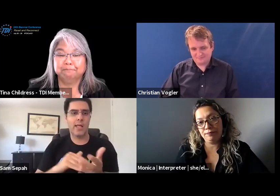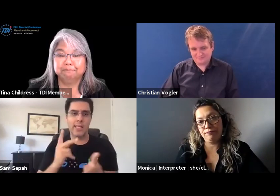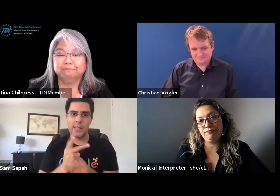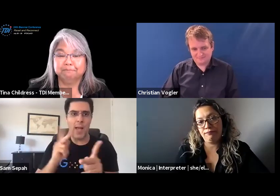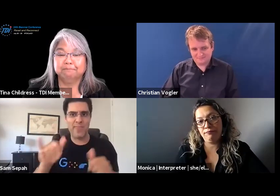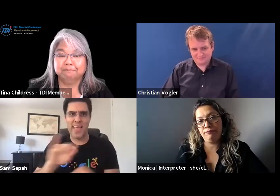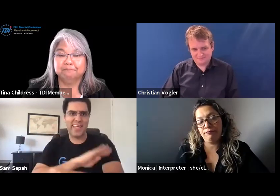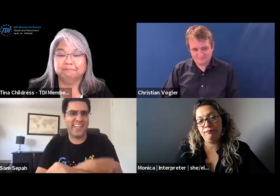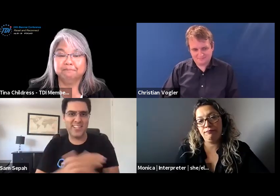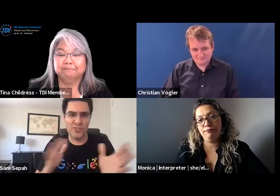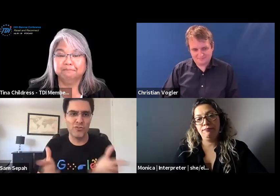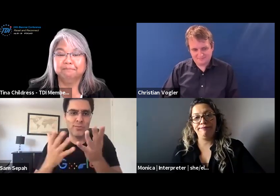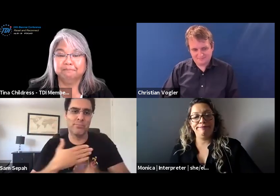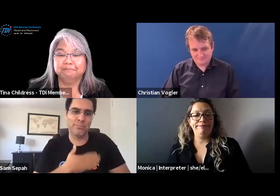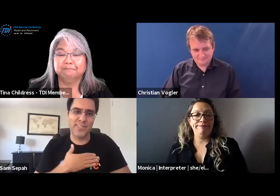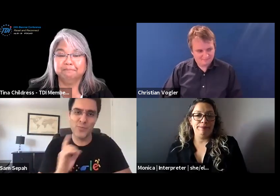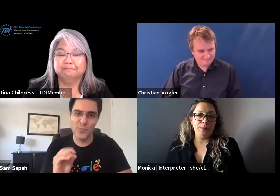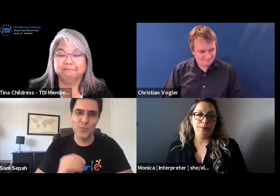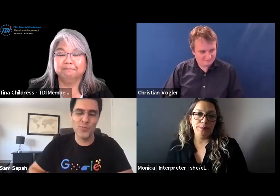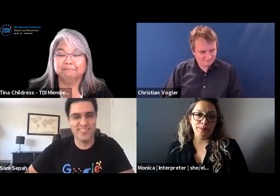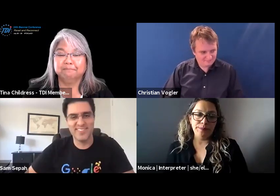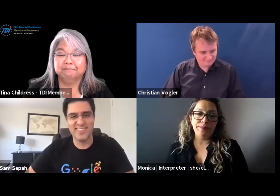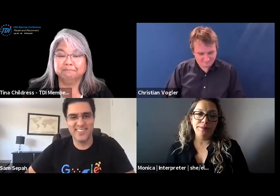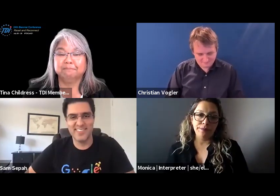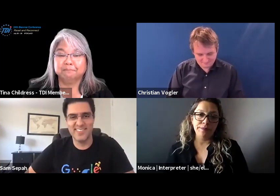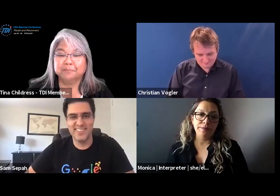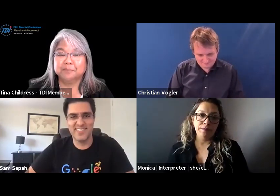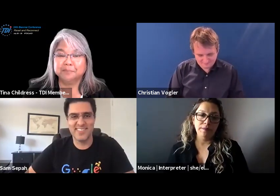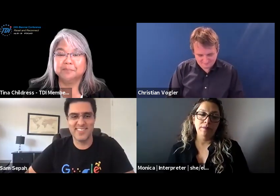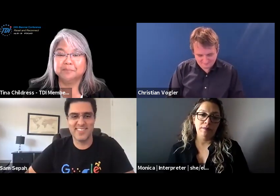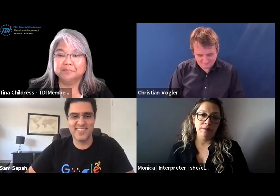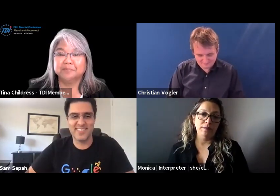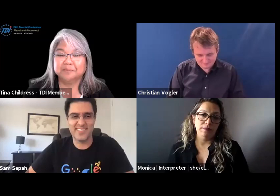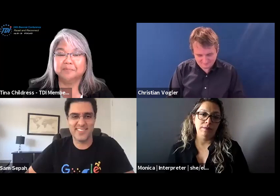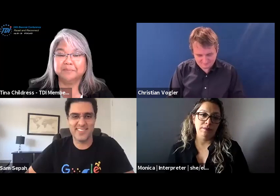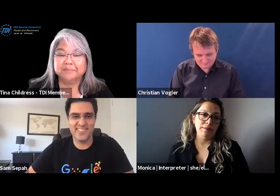and pursue that equal accessibility. So please continue doing that.